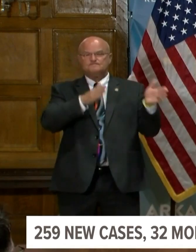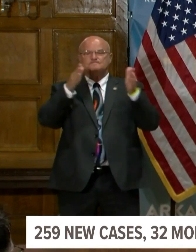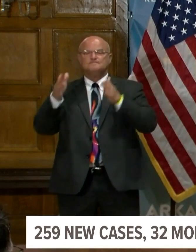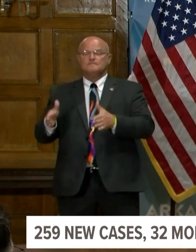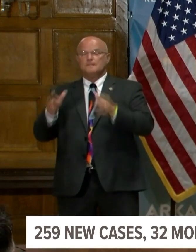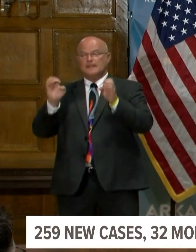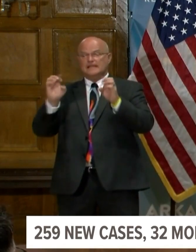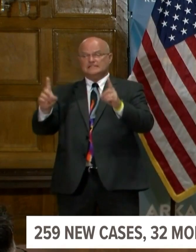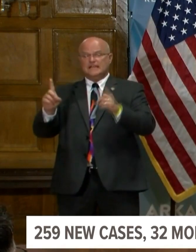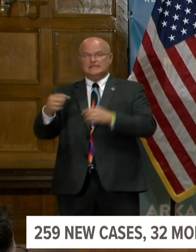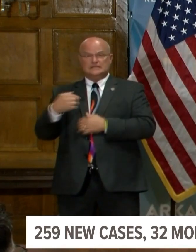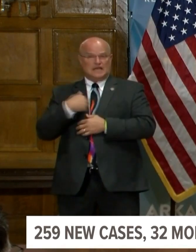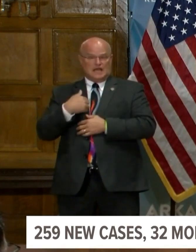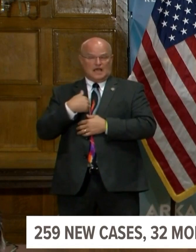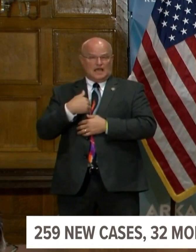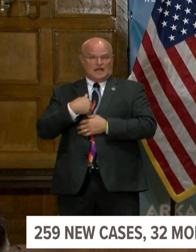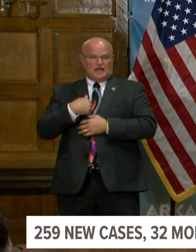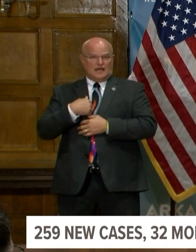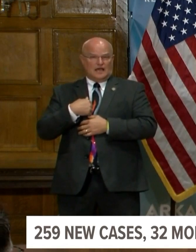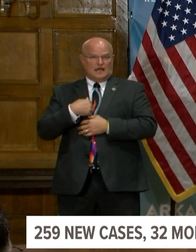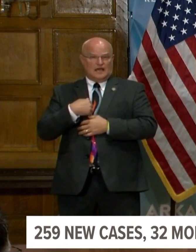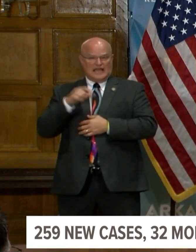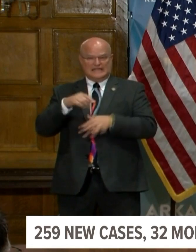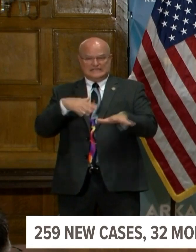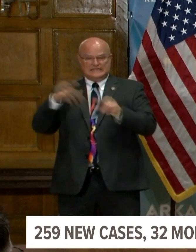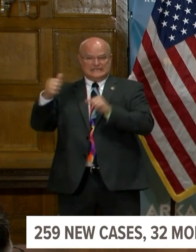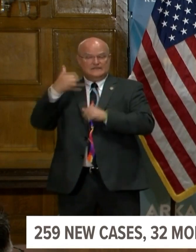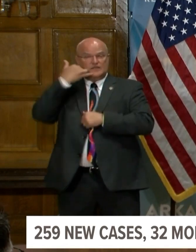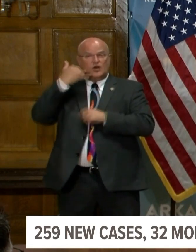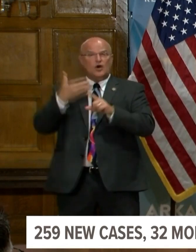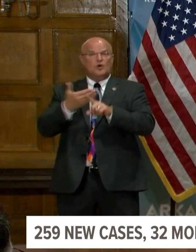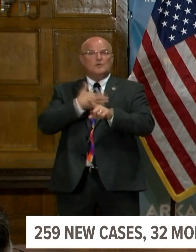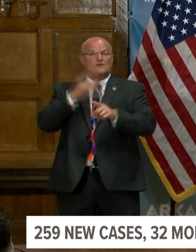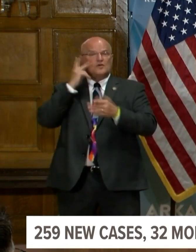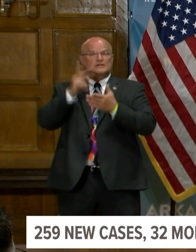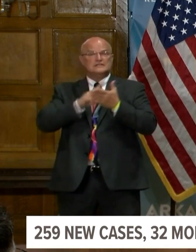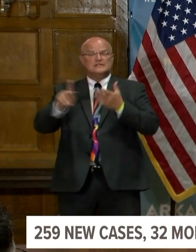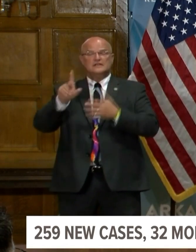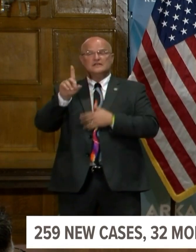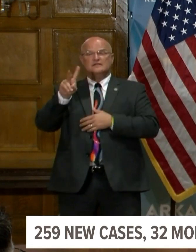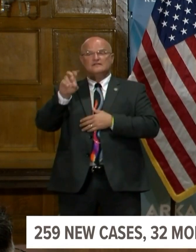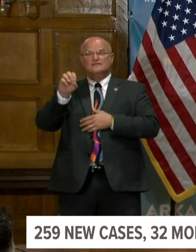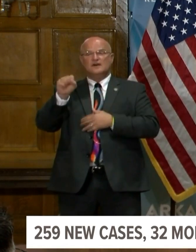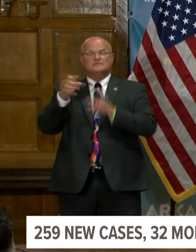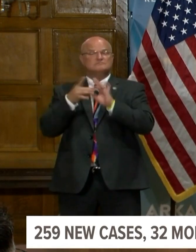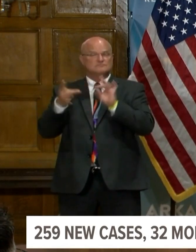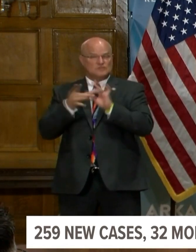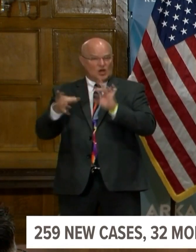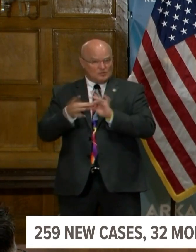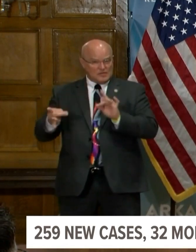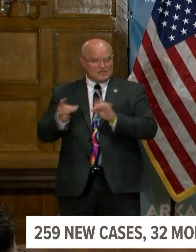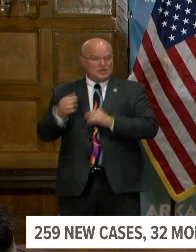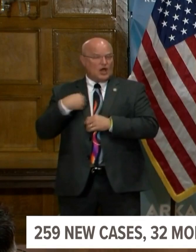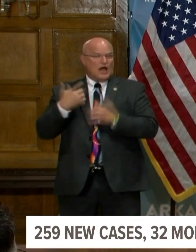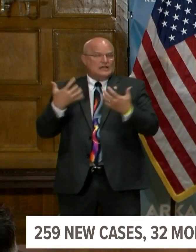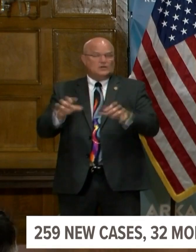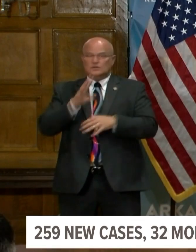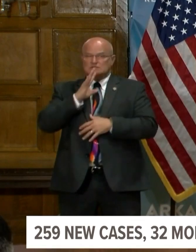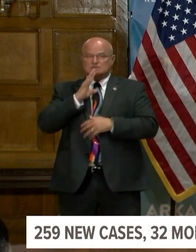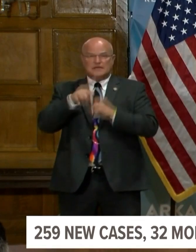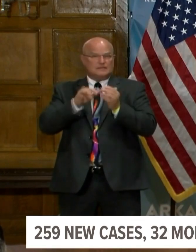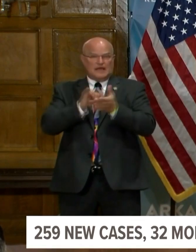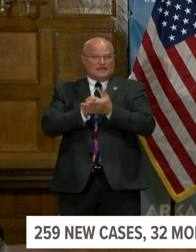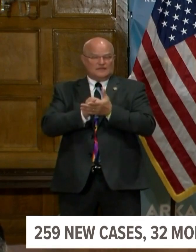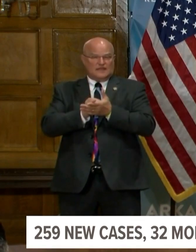of the education, I was not I had to leave the call before Secretary DeVos made her comments, so I don't want to speak